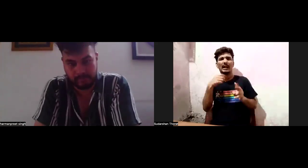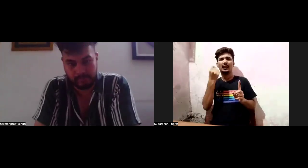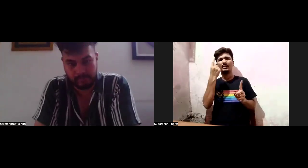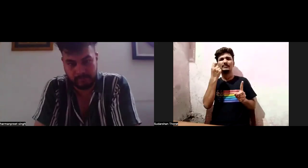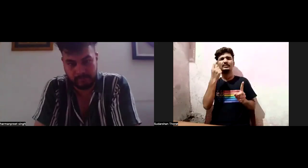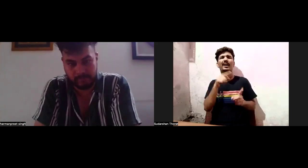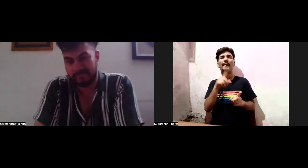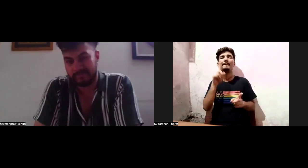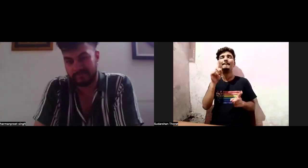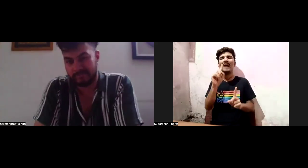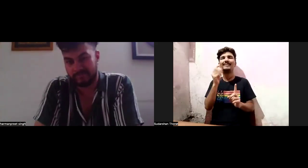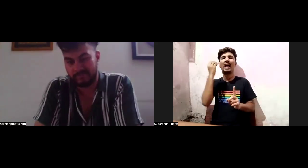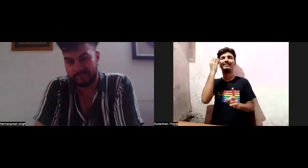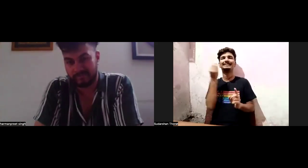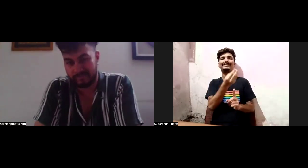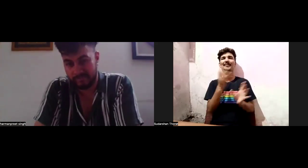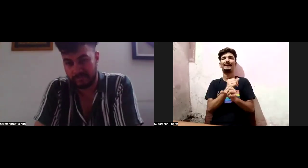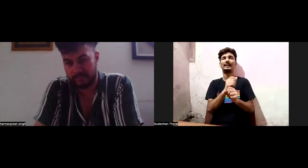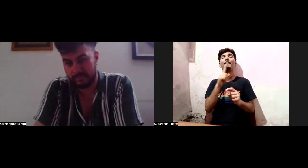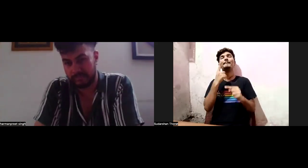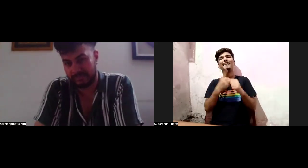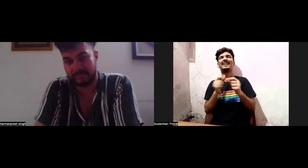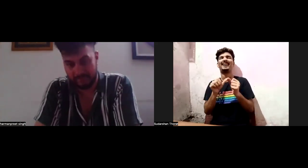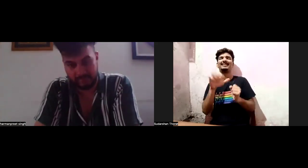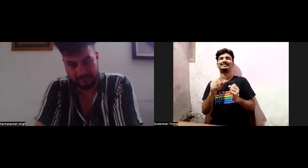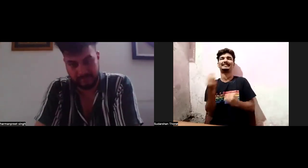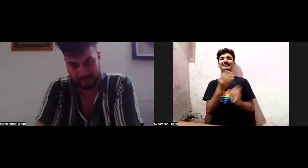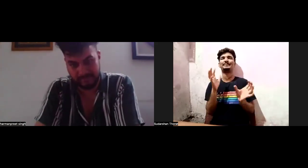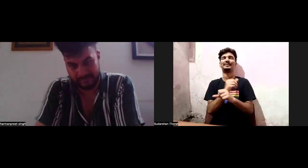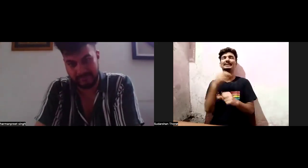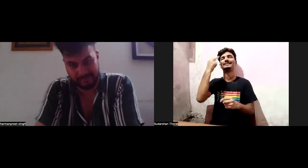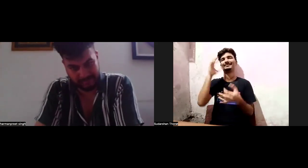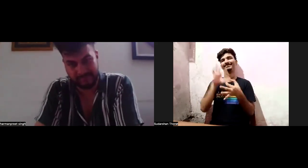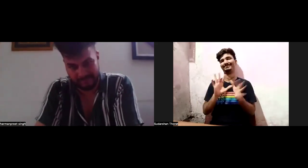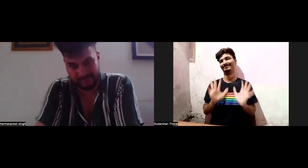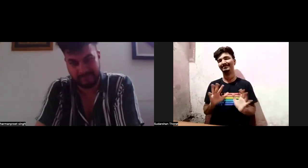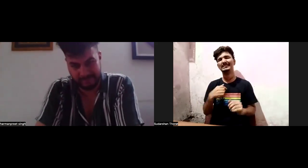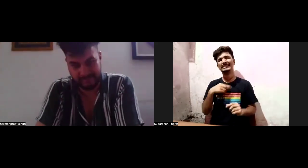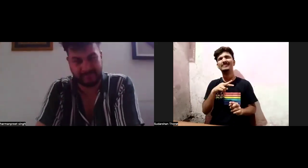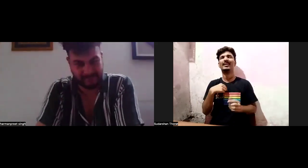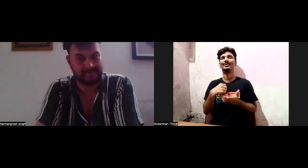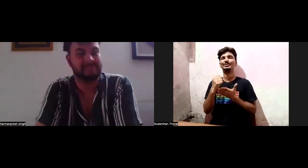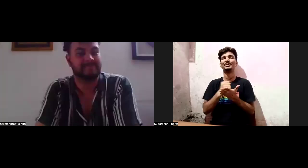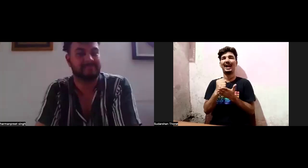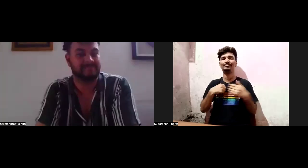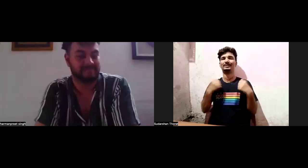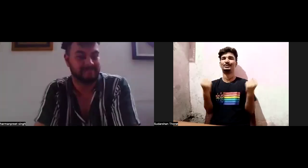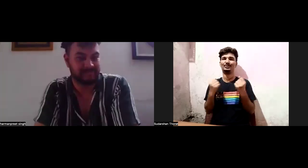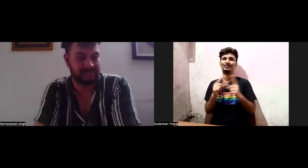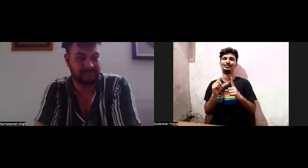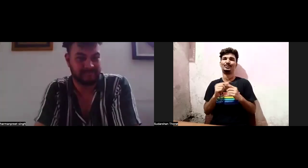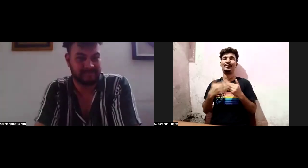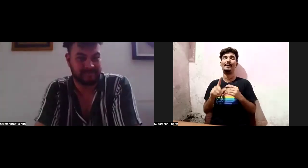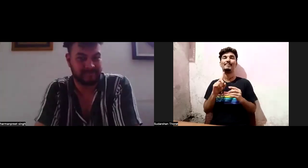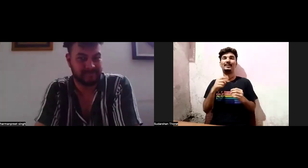for us to open up with other people. But they are not wrong at all because they are not aware. So